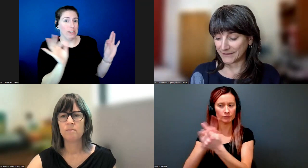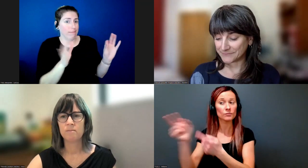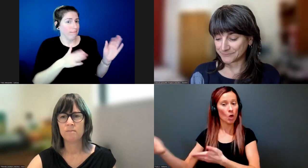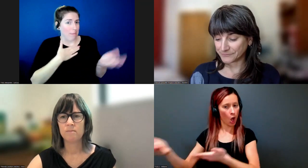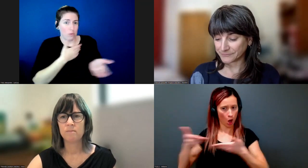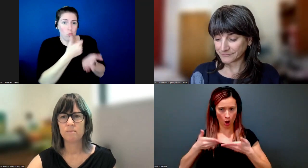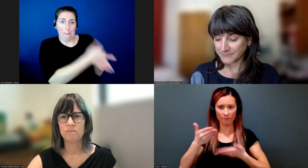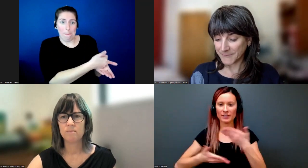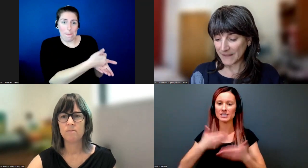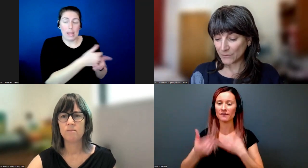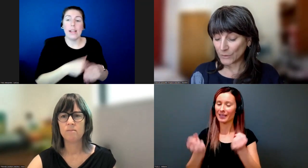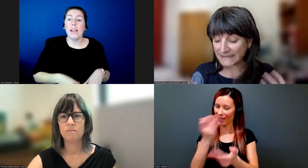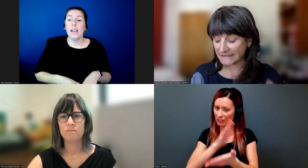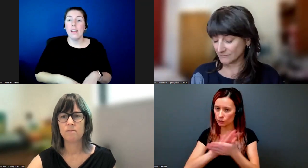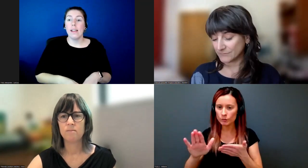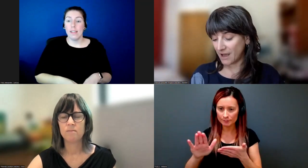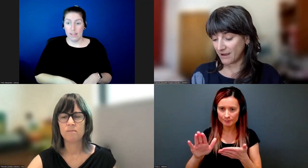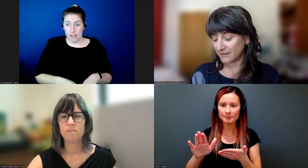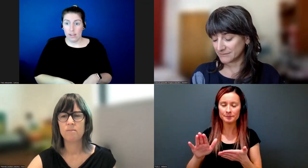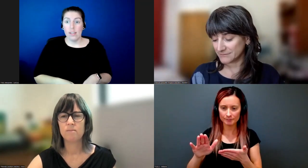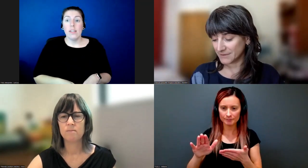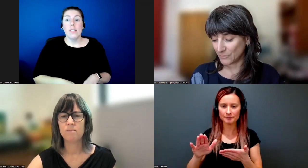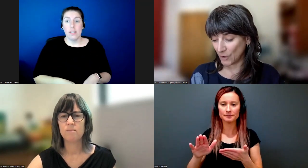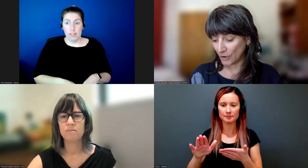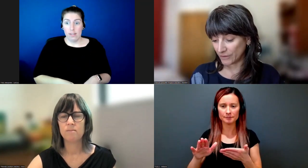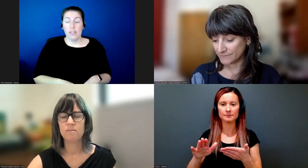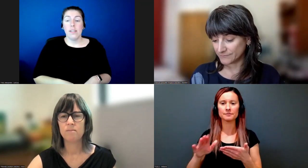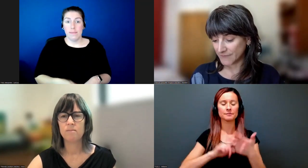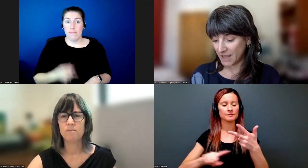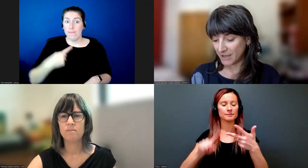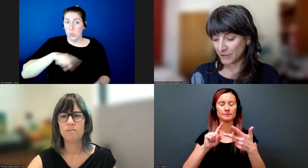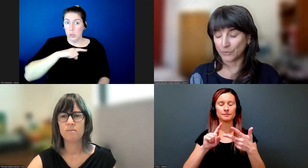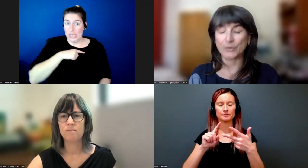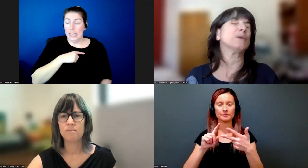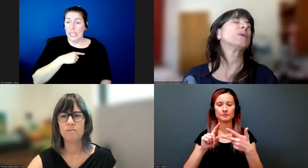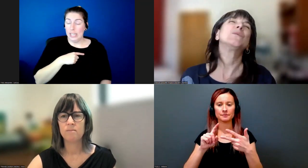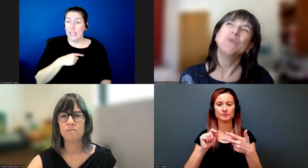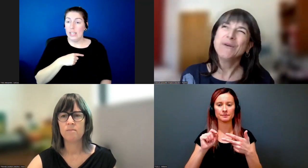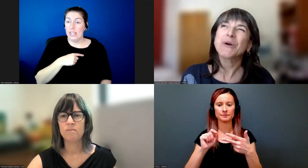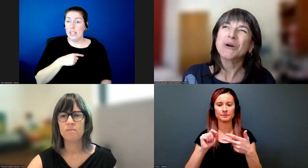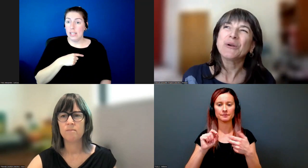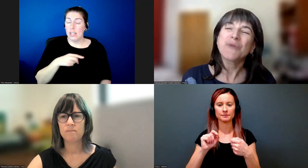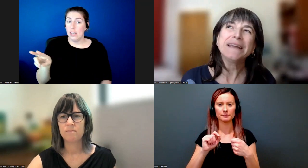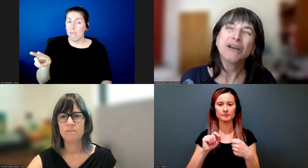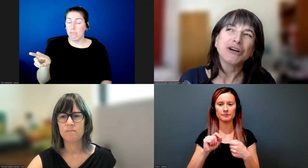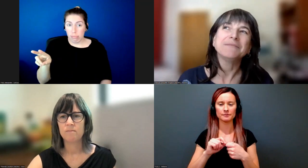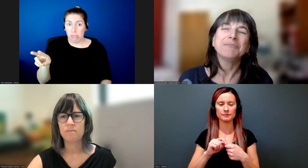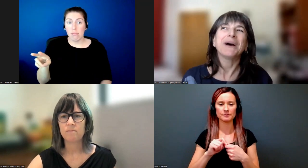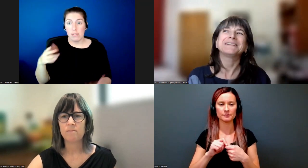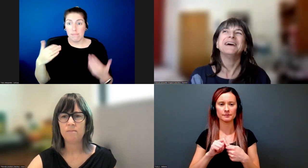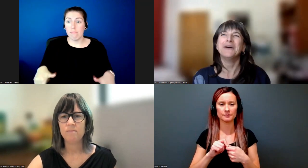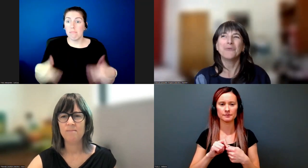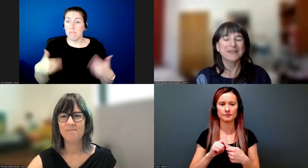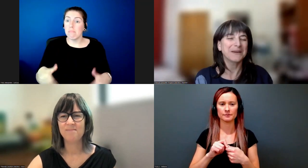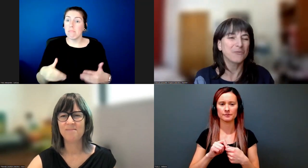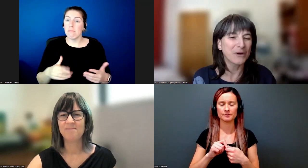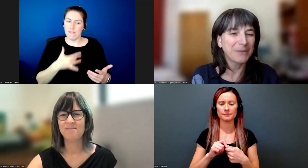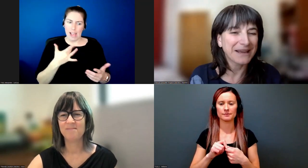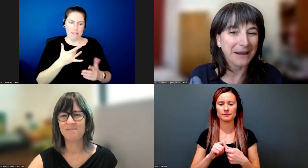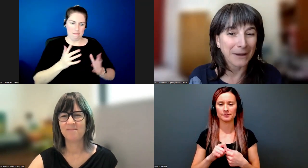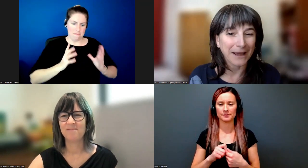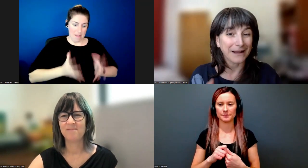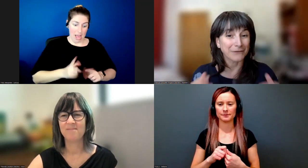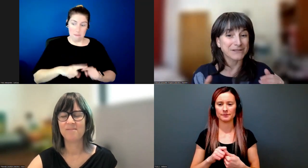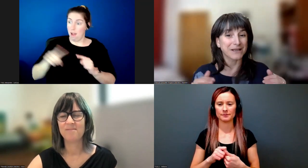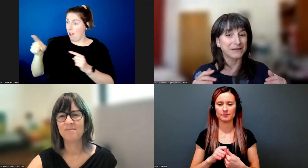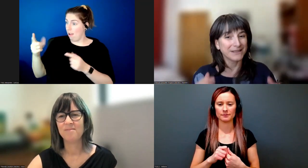we really were, you know, we were already good, but with him, we became